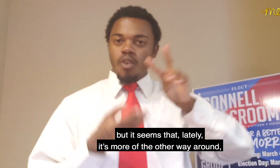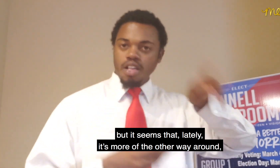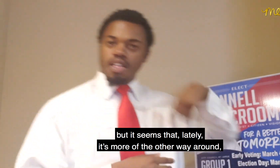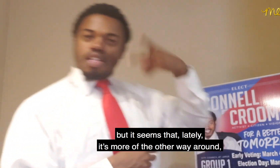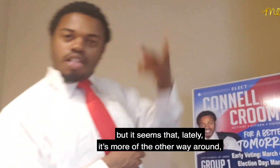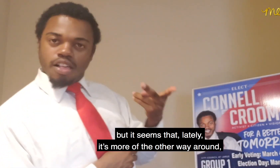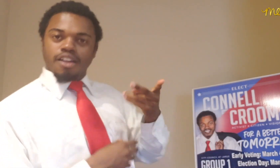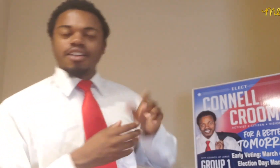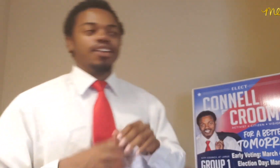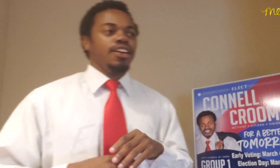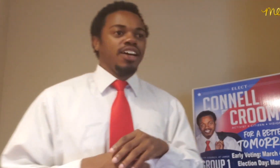way around.